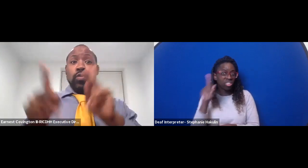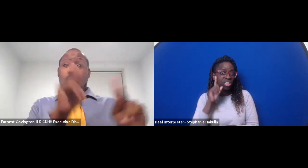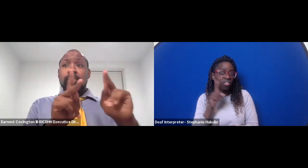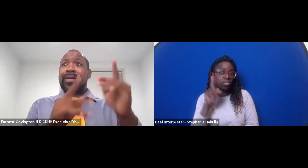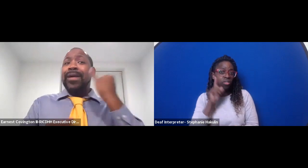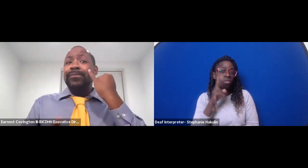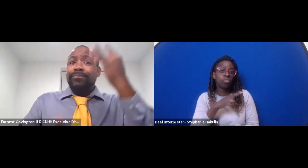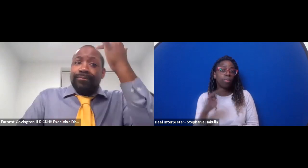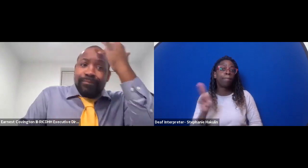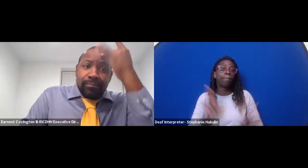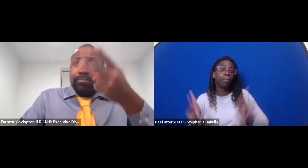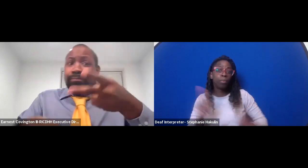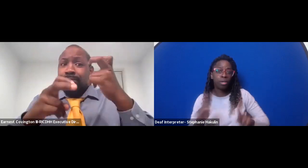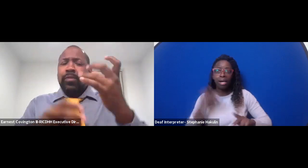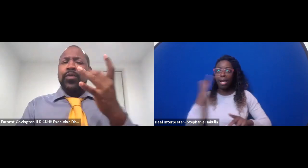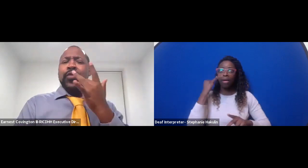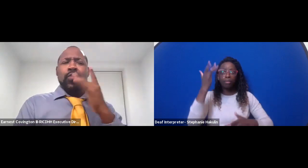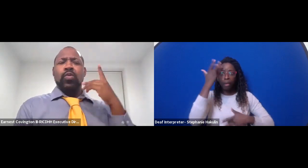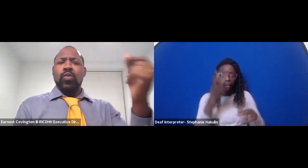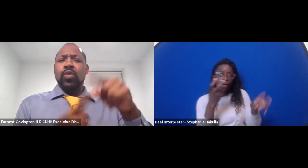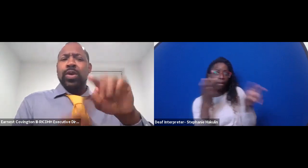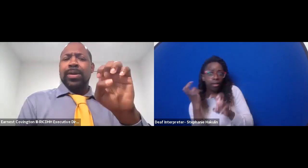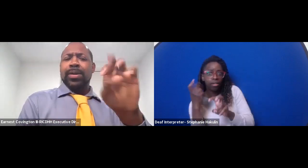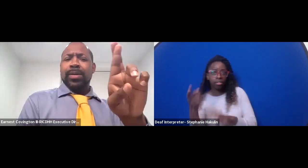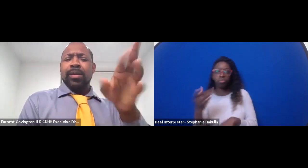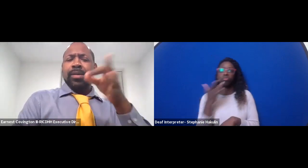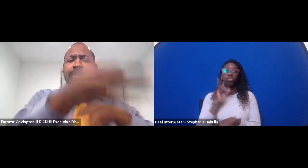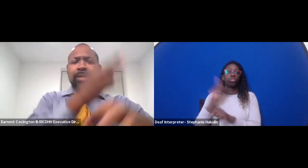has a lot of deaf and hard of hearing people